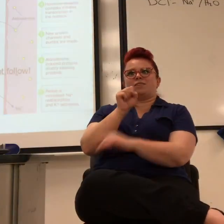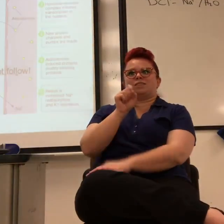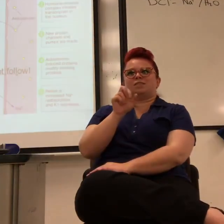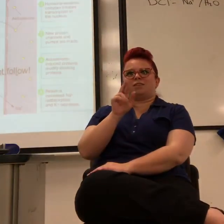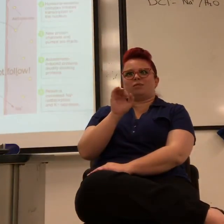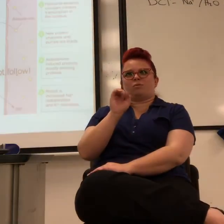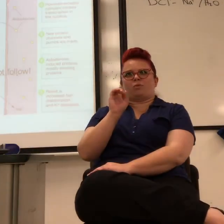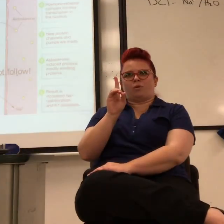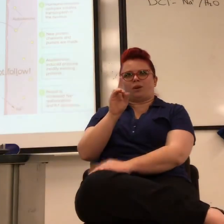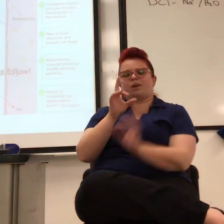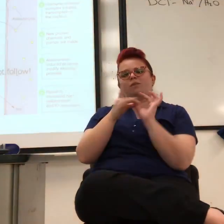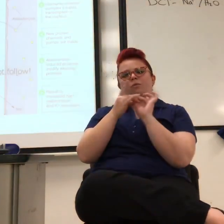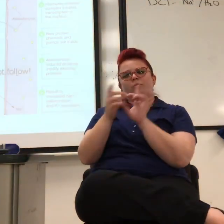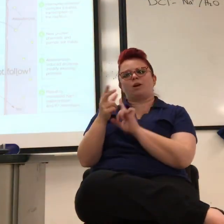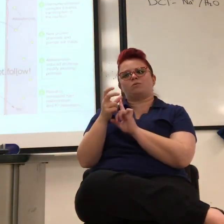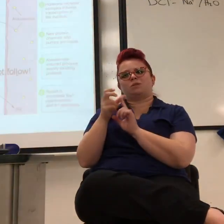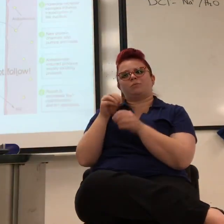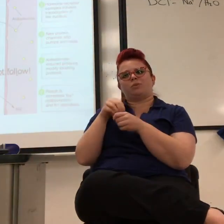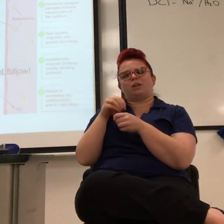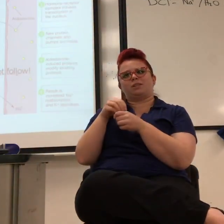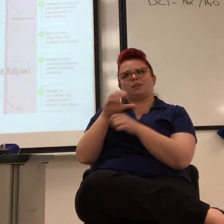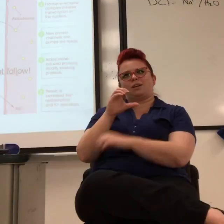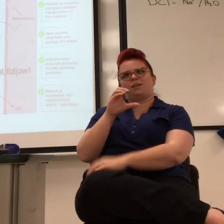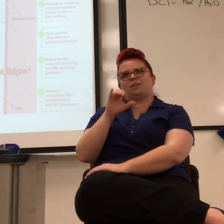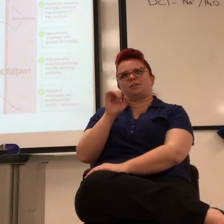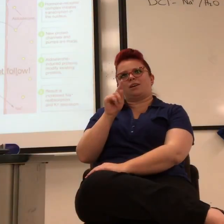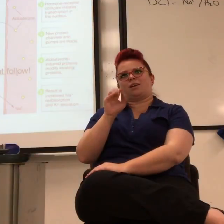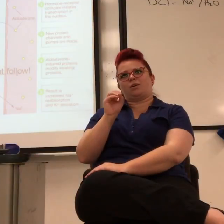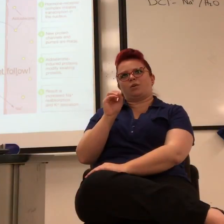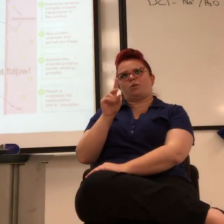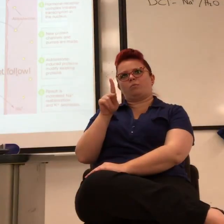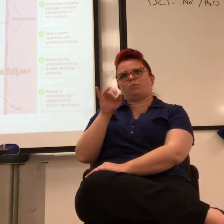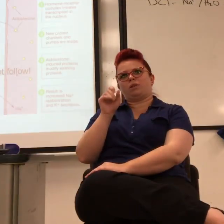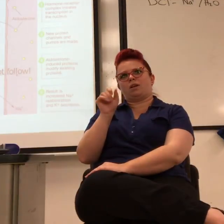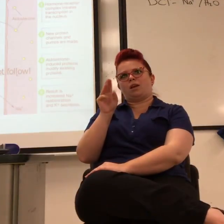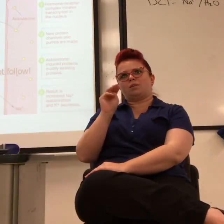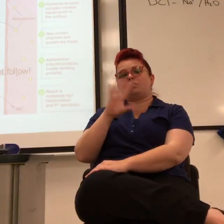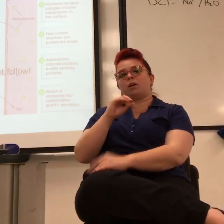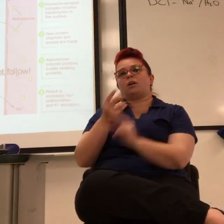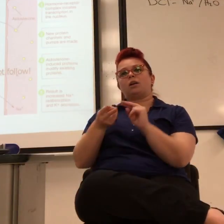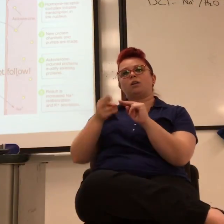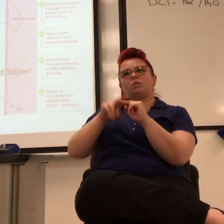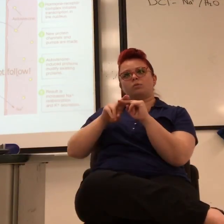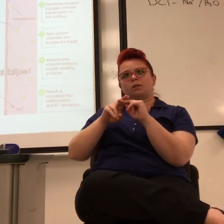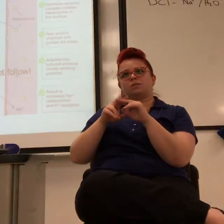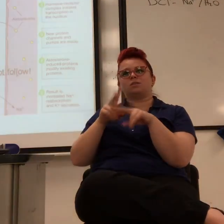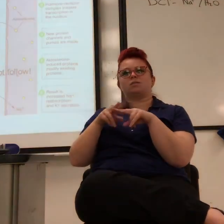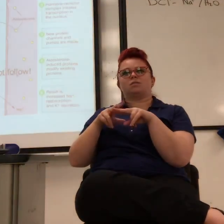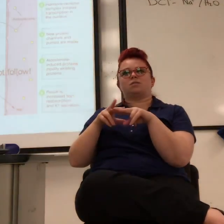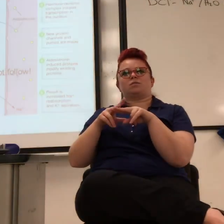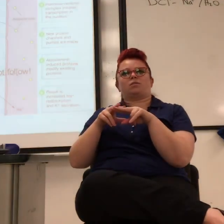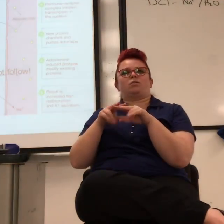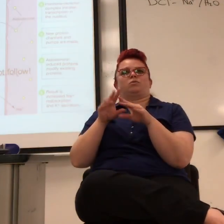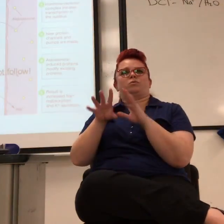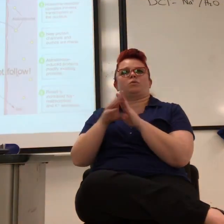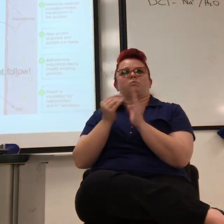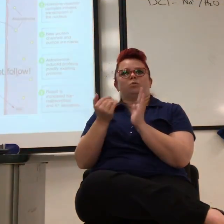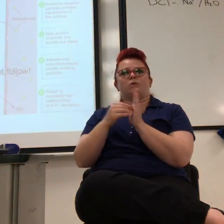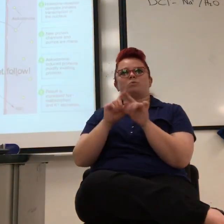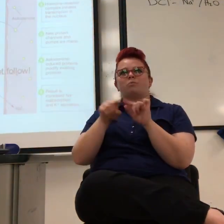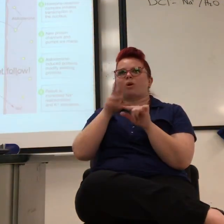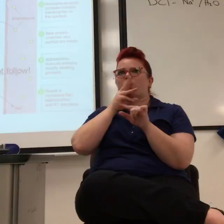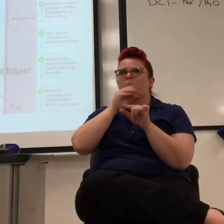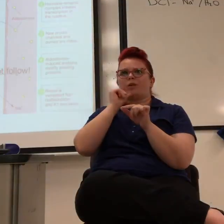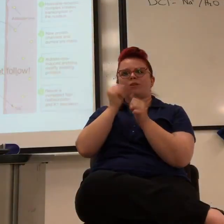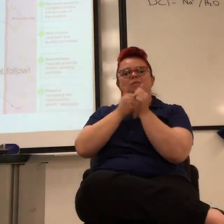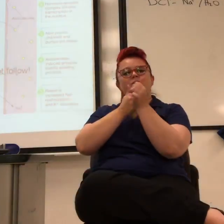binds its receptor in the cytoplasm, and it increases salt reabsorption. And water doesn't follow unless